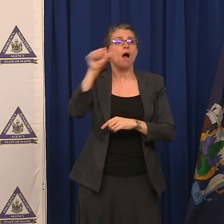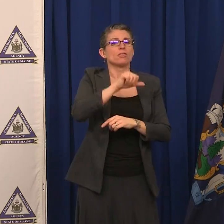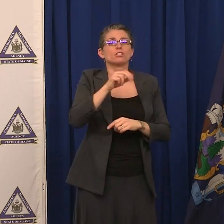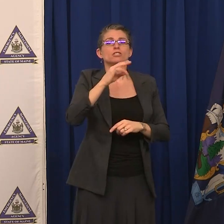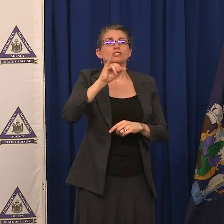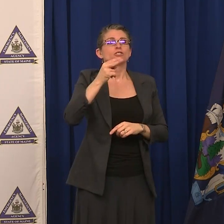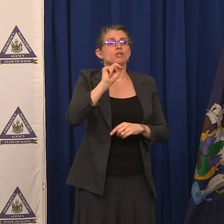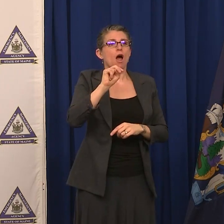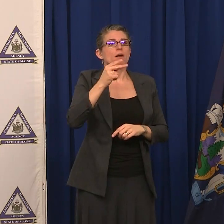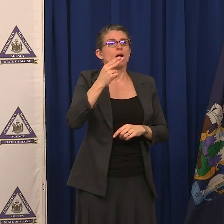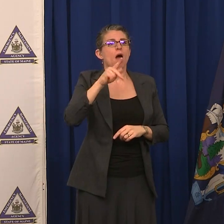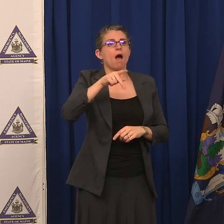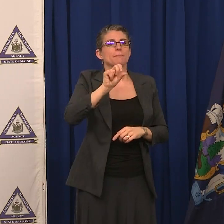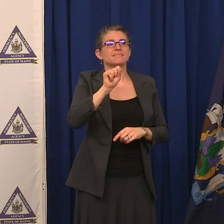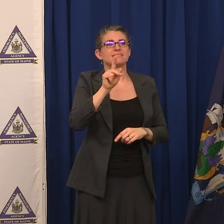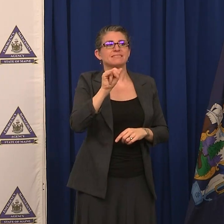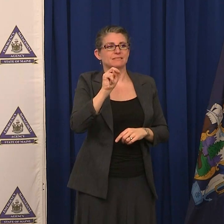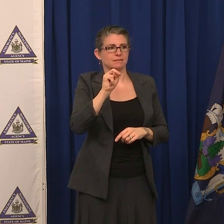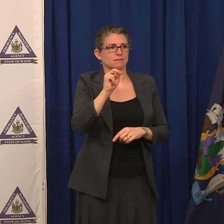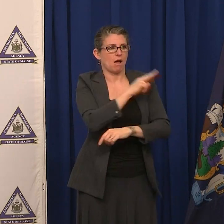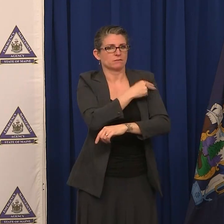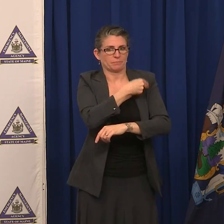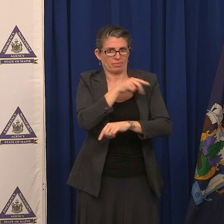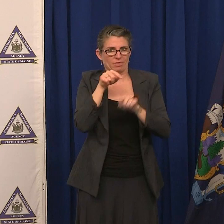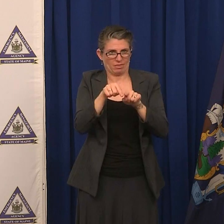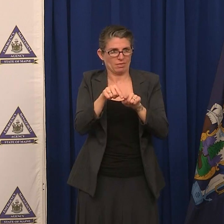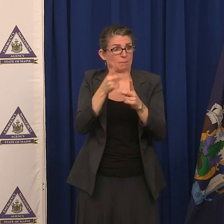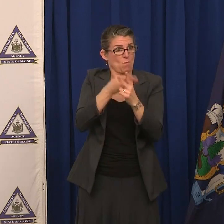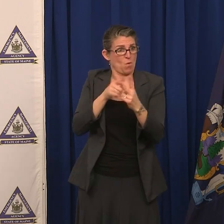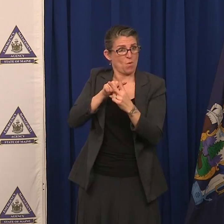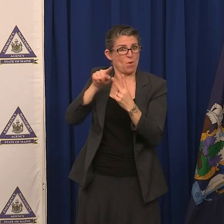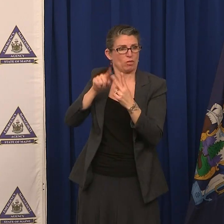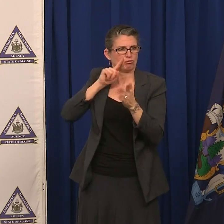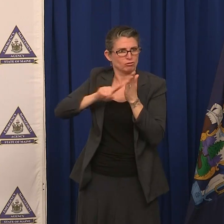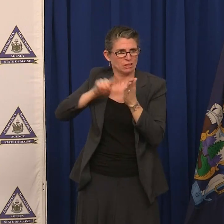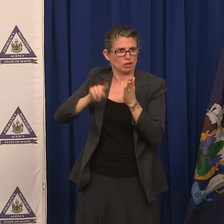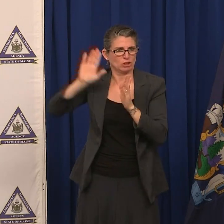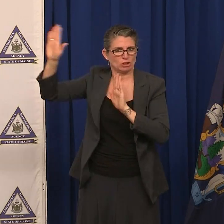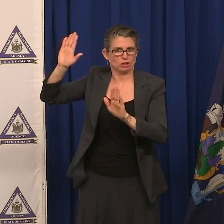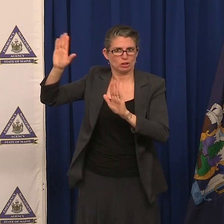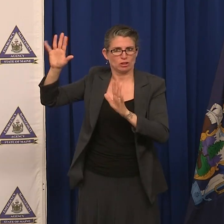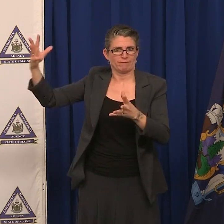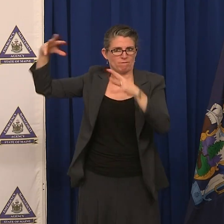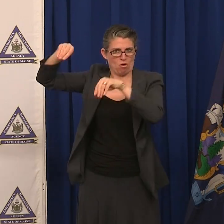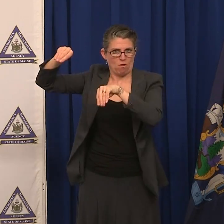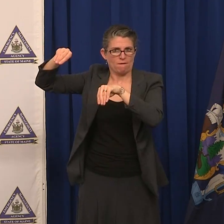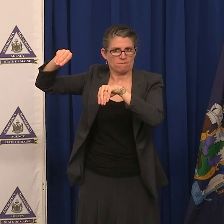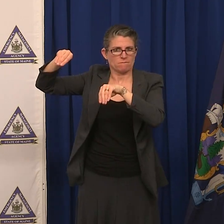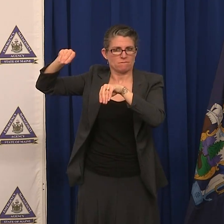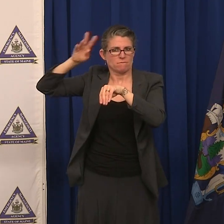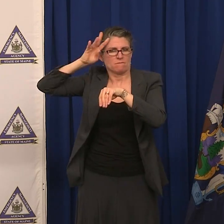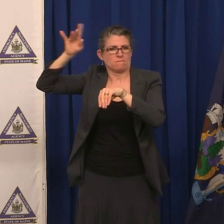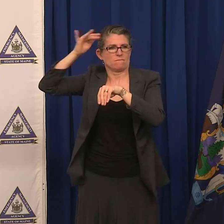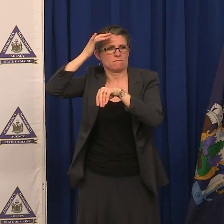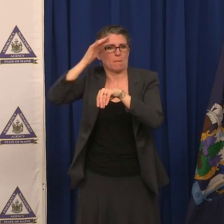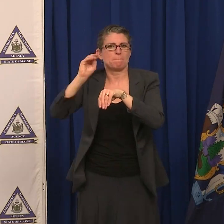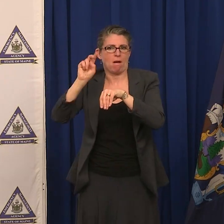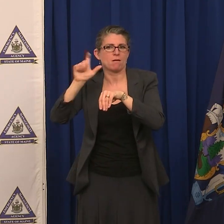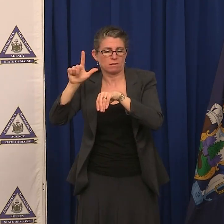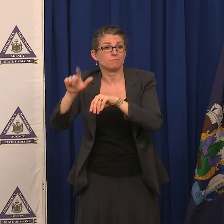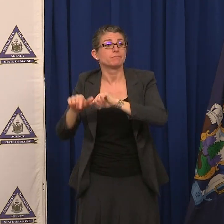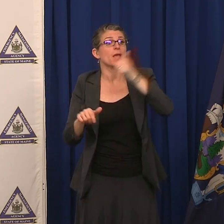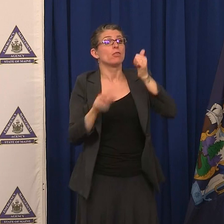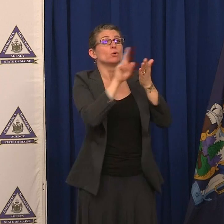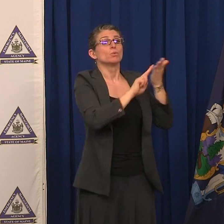a gentleman named Chris Murray, the University of Washington. Professor Murray used data from the